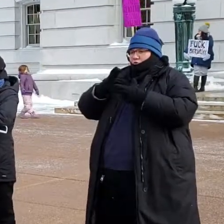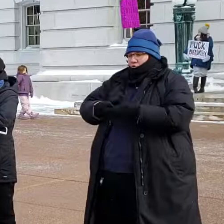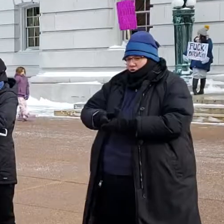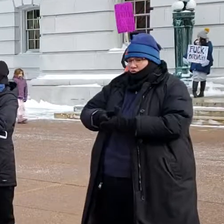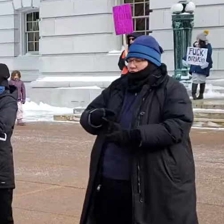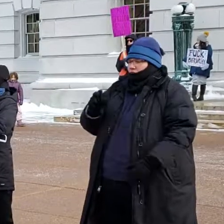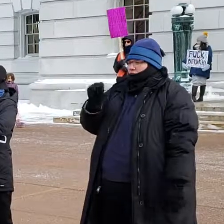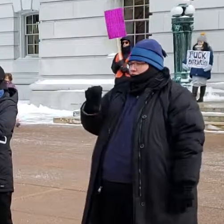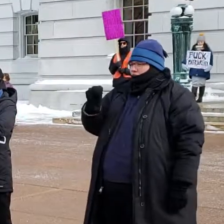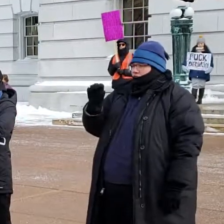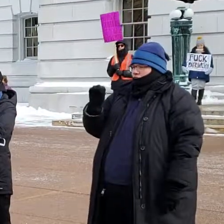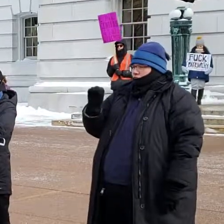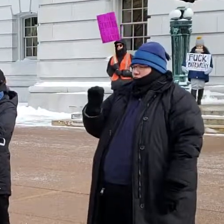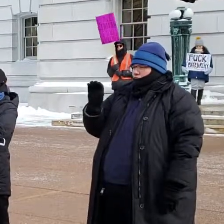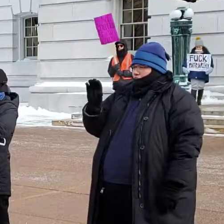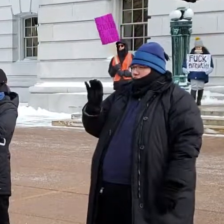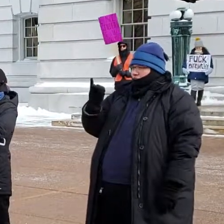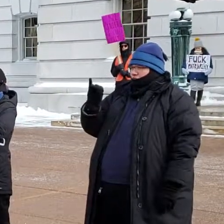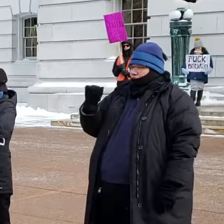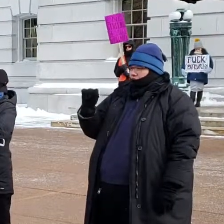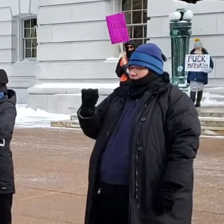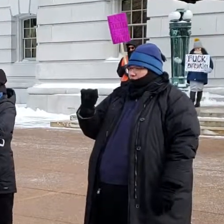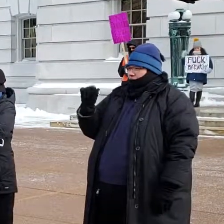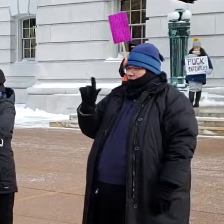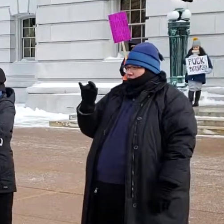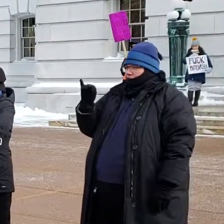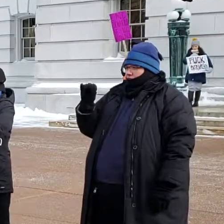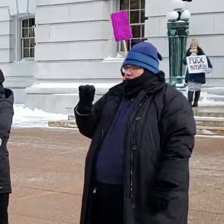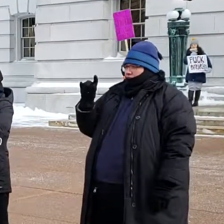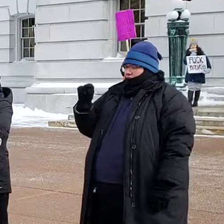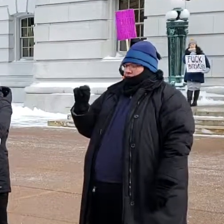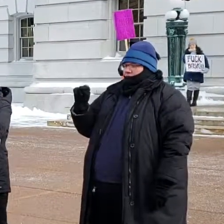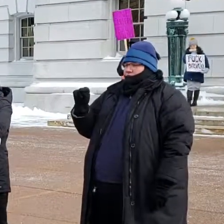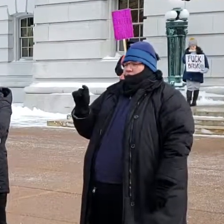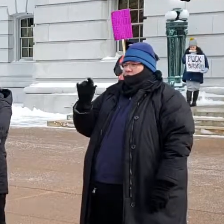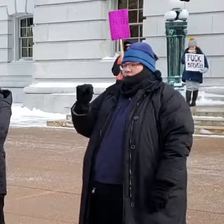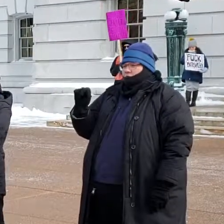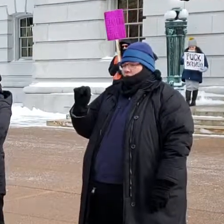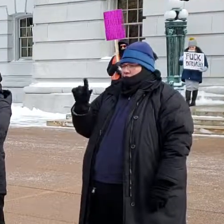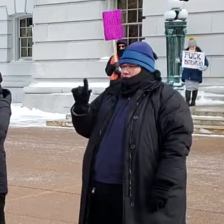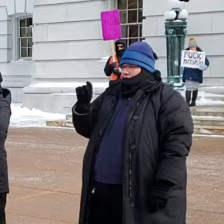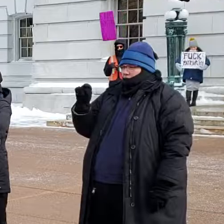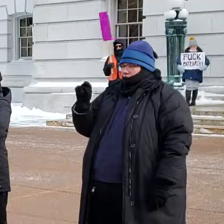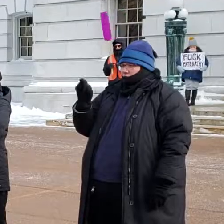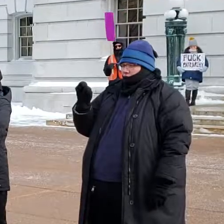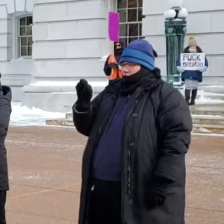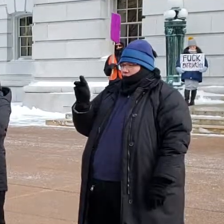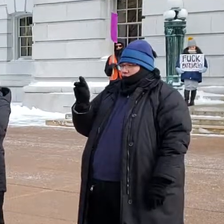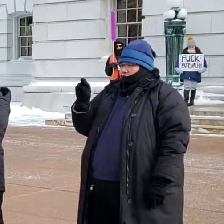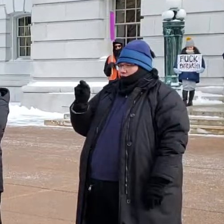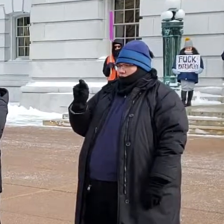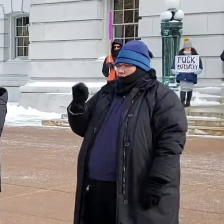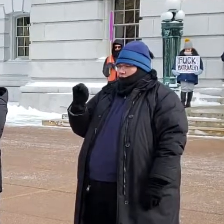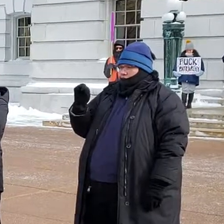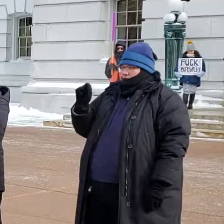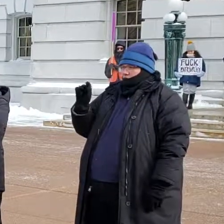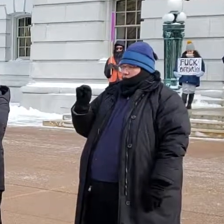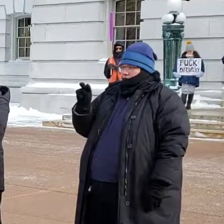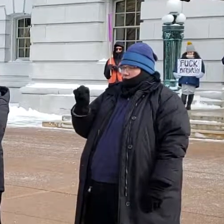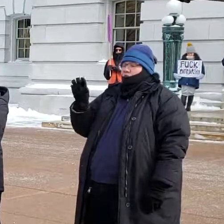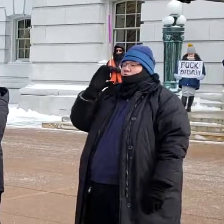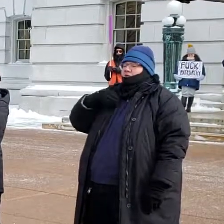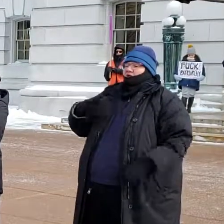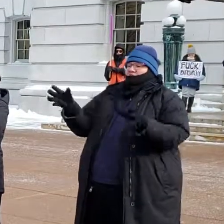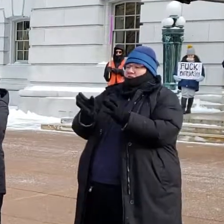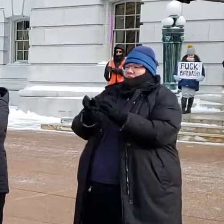I invite you all to come next week to a meeting with my comrade Ginger Jensen, a fellow socialist feminist organizer